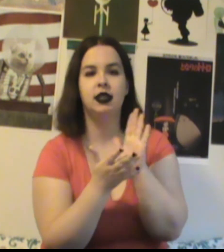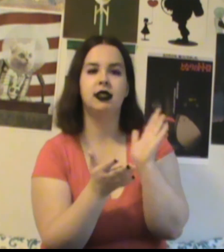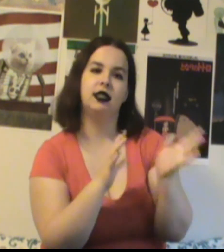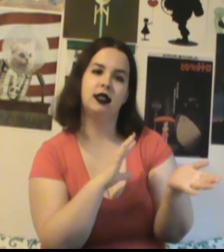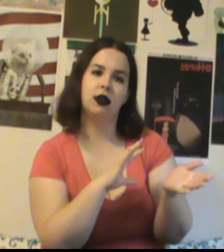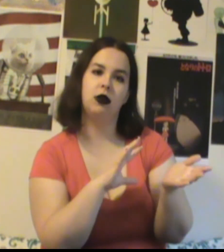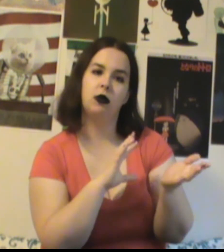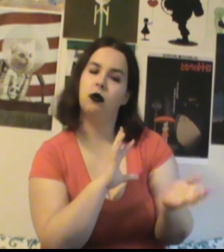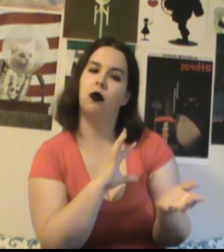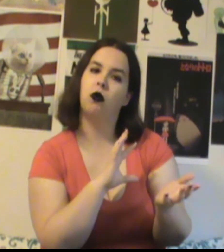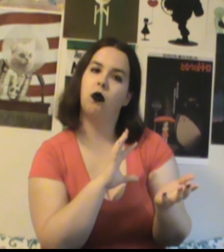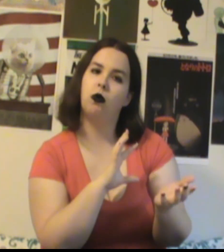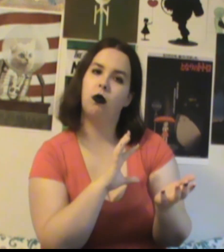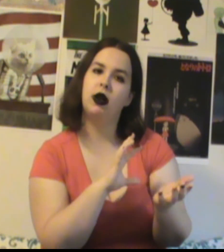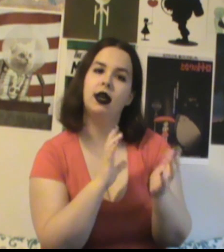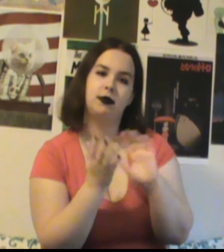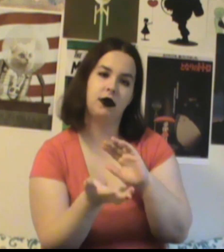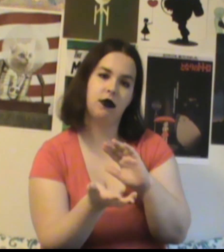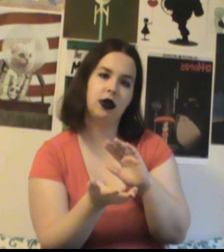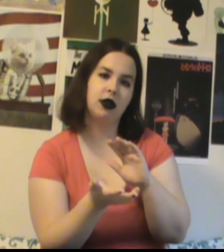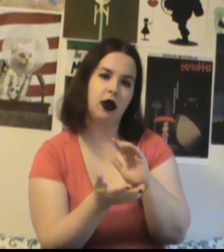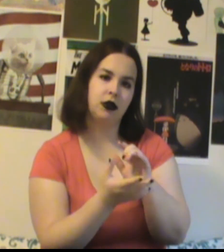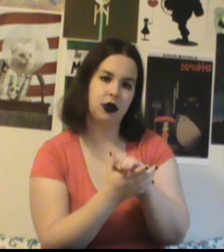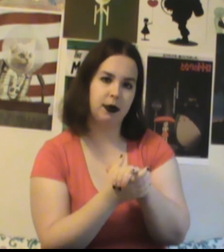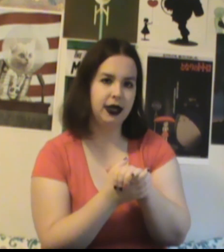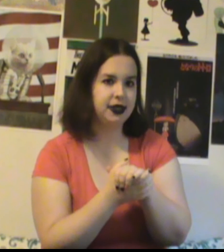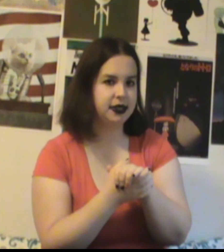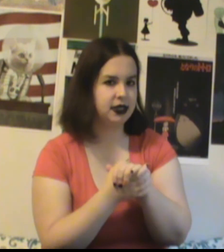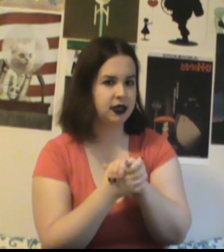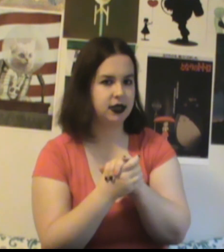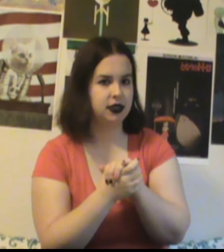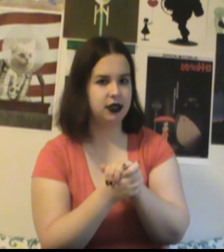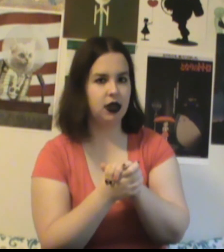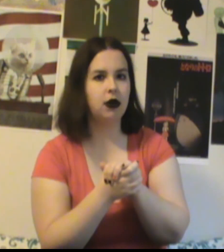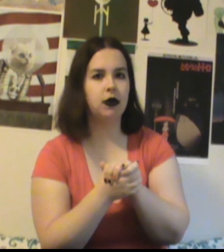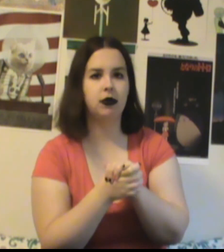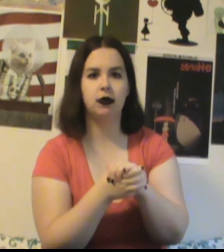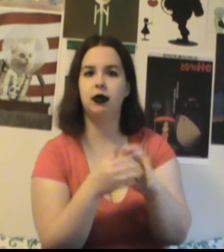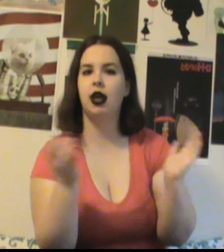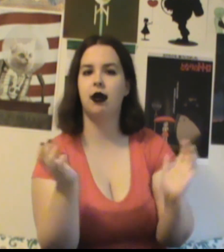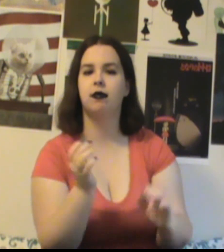Season 1, Episode 3, called Turbulence. So yeah,